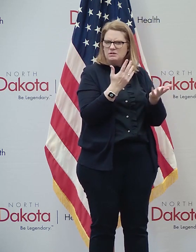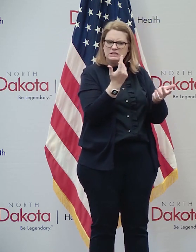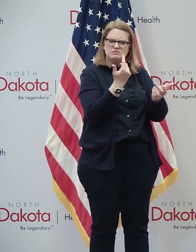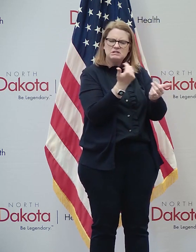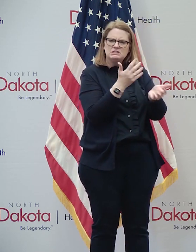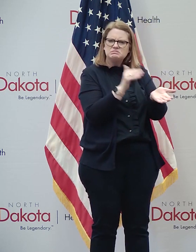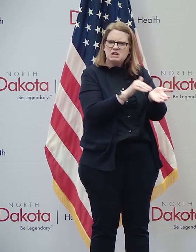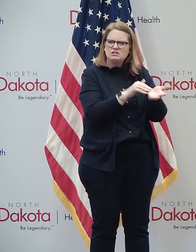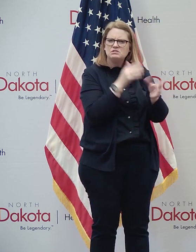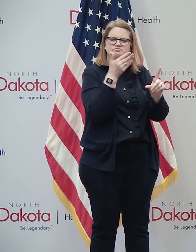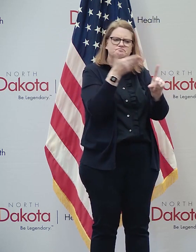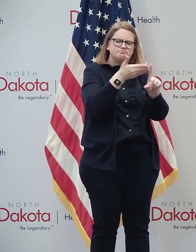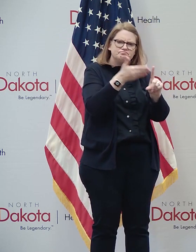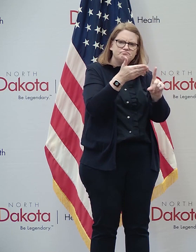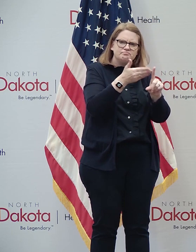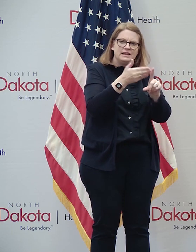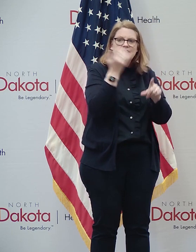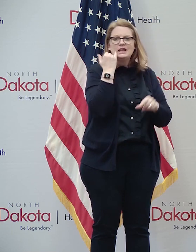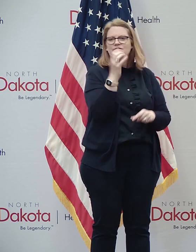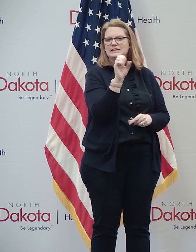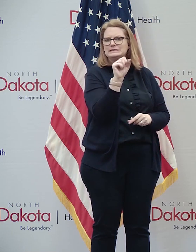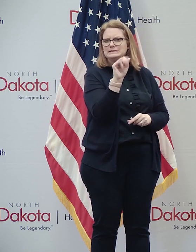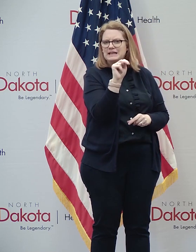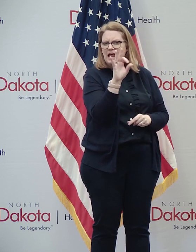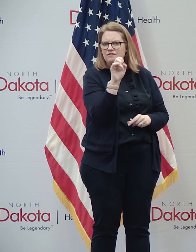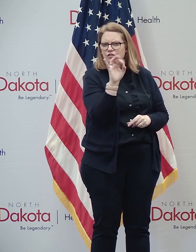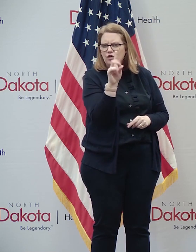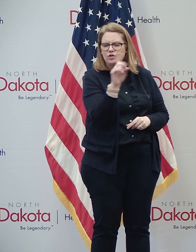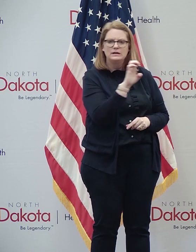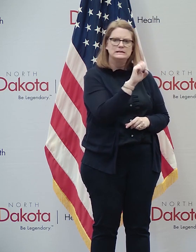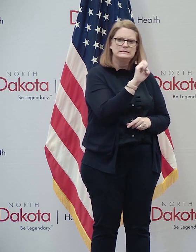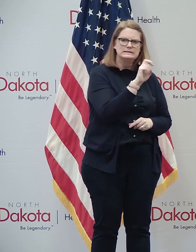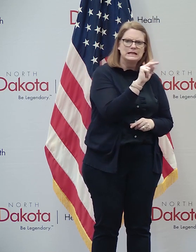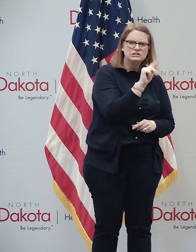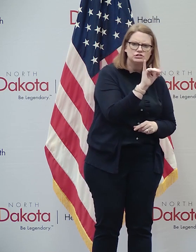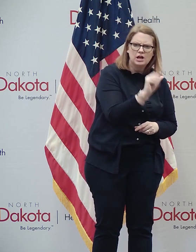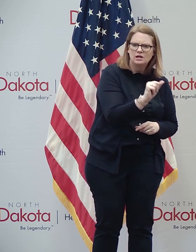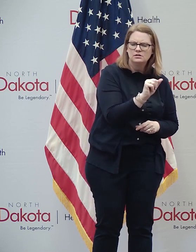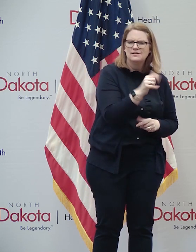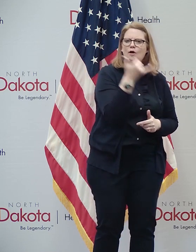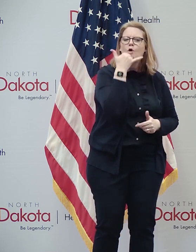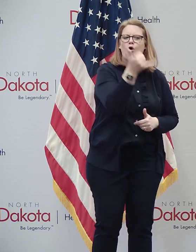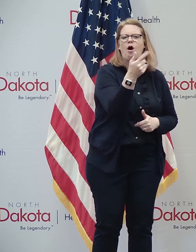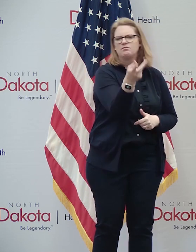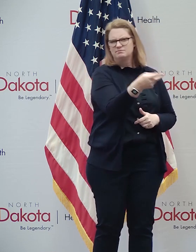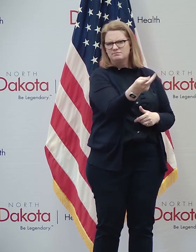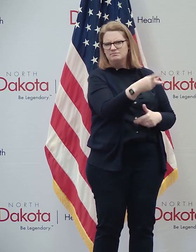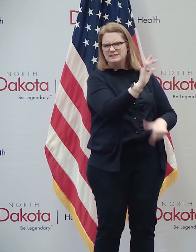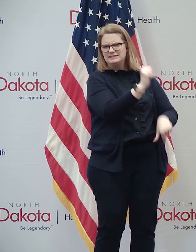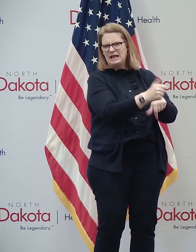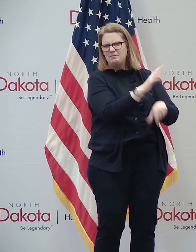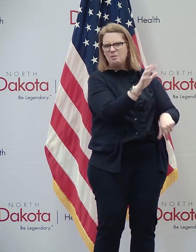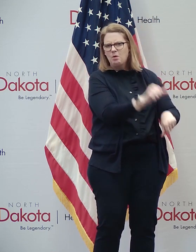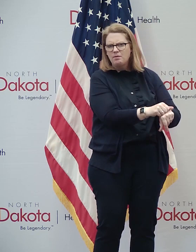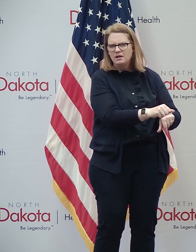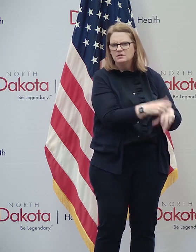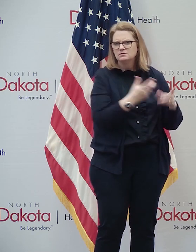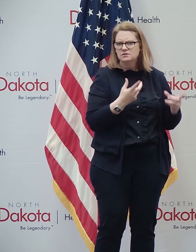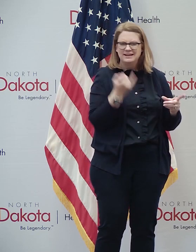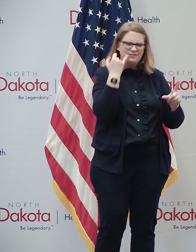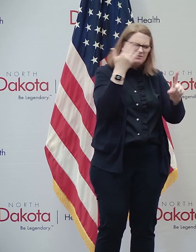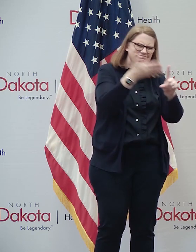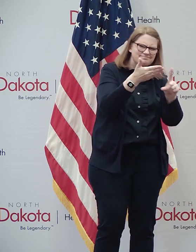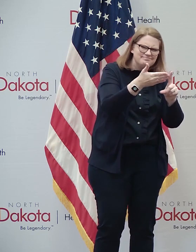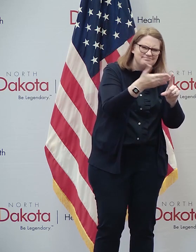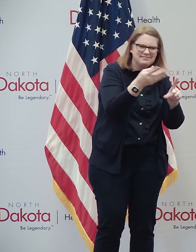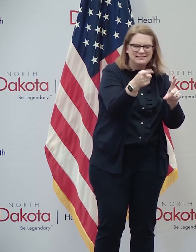Cass County, whether that's Sanford or Essentia. But again, we encourage everybody to get tested if you feel a need to do that, and please